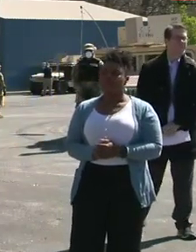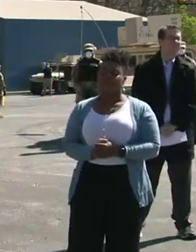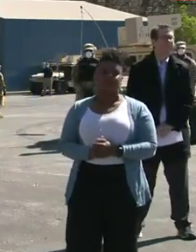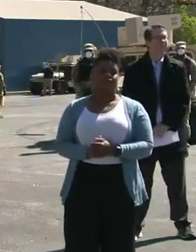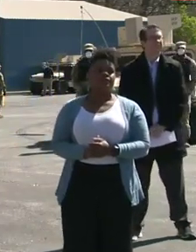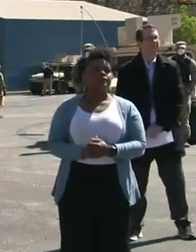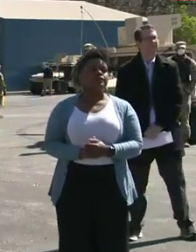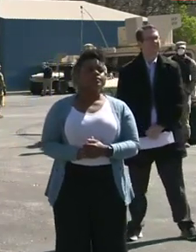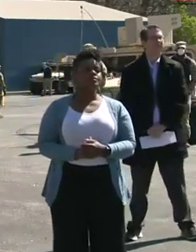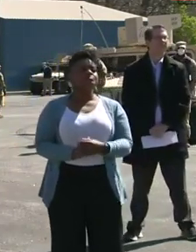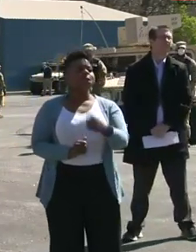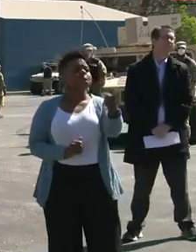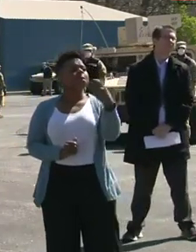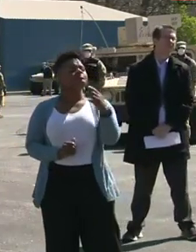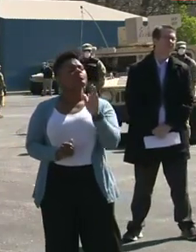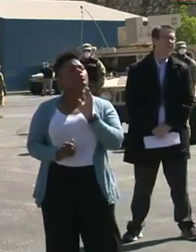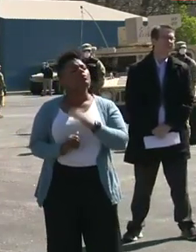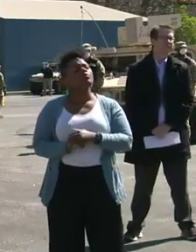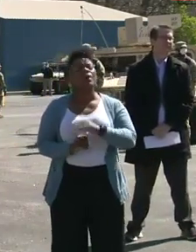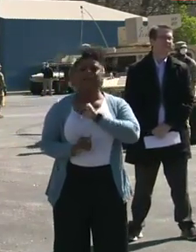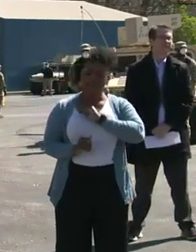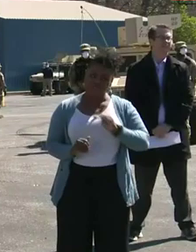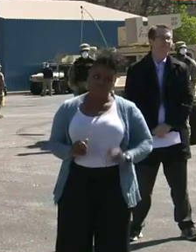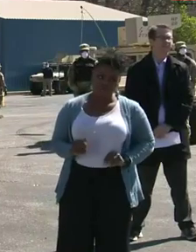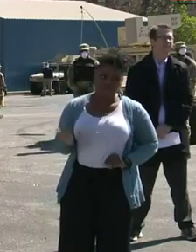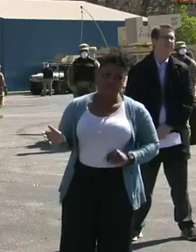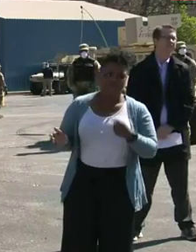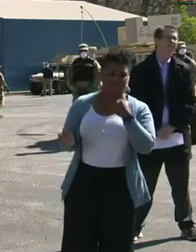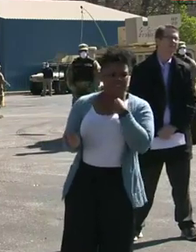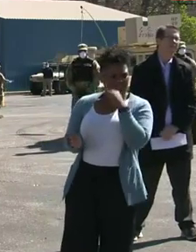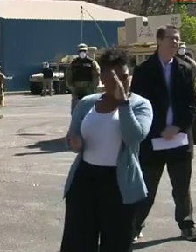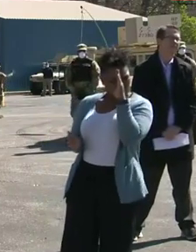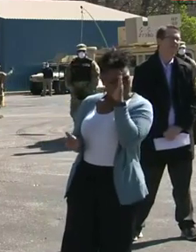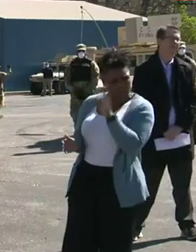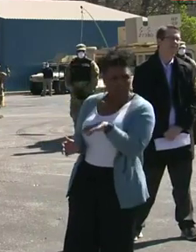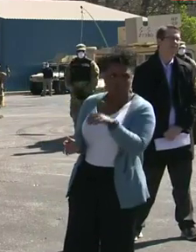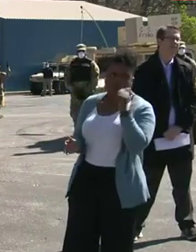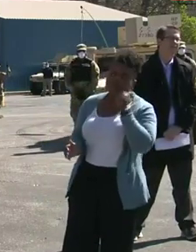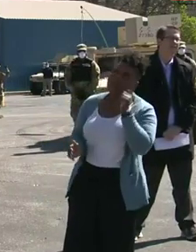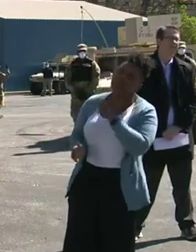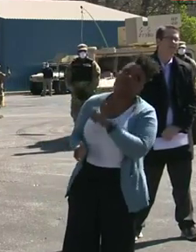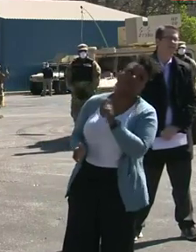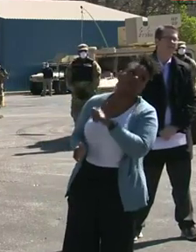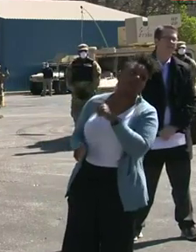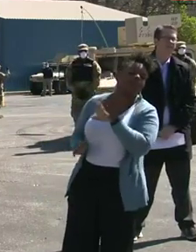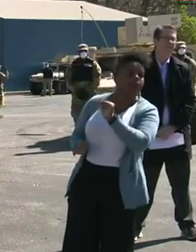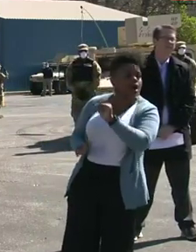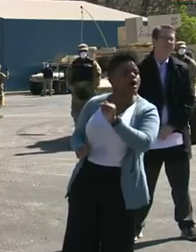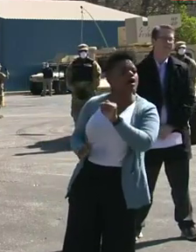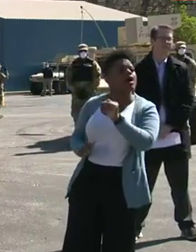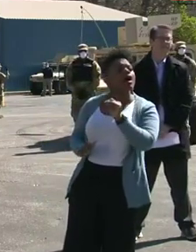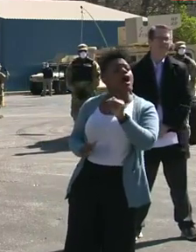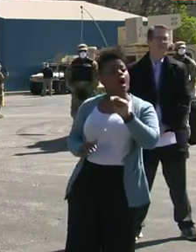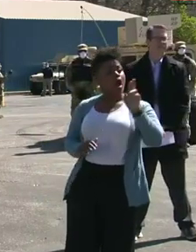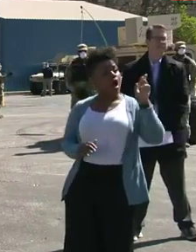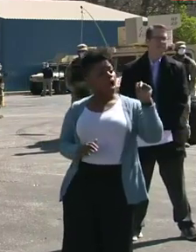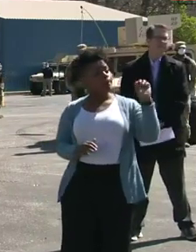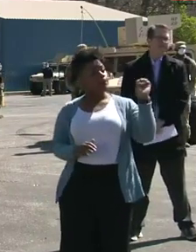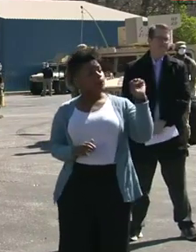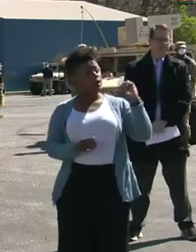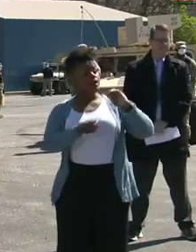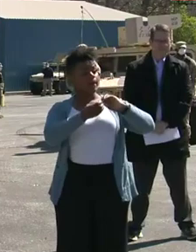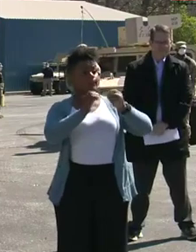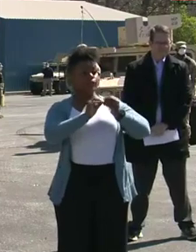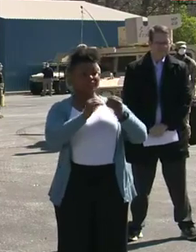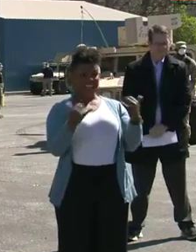Mark. And I know you've been asked about this almost every day, but the employment numbers, we're getting the new numbers nationally now, which